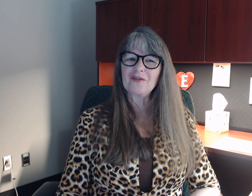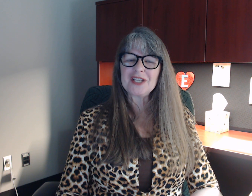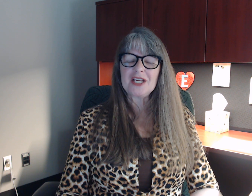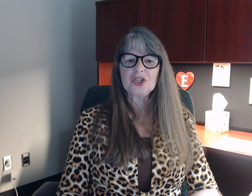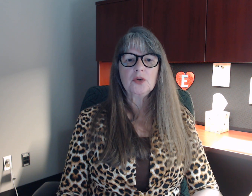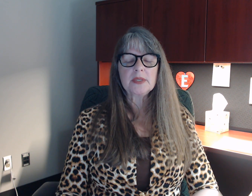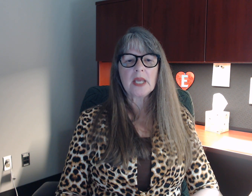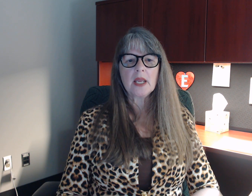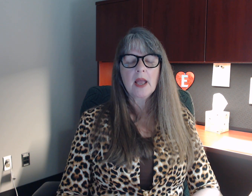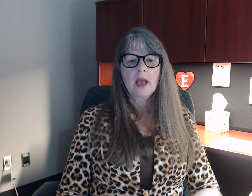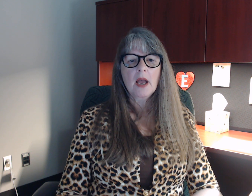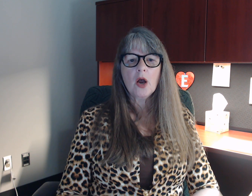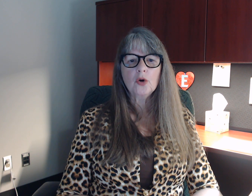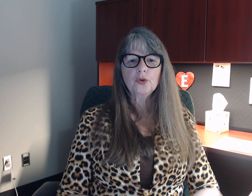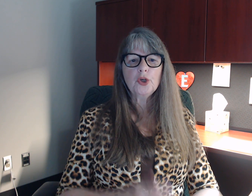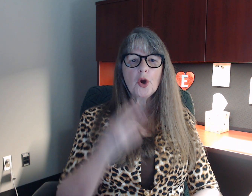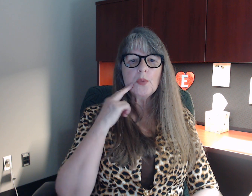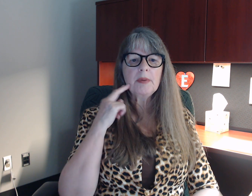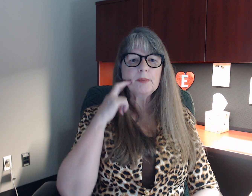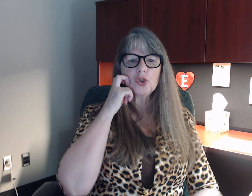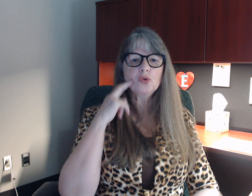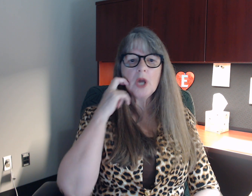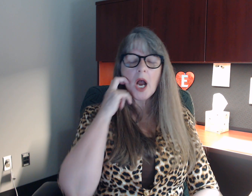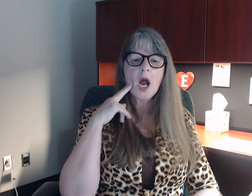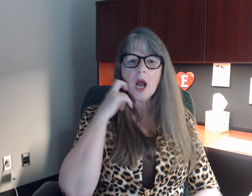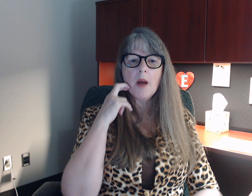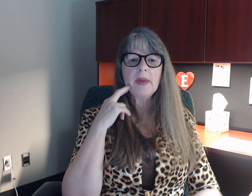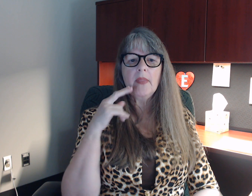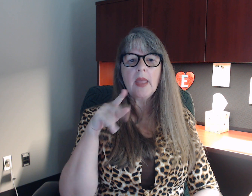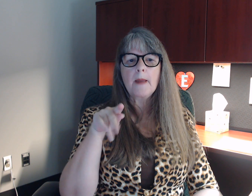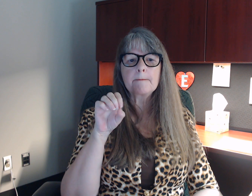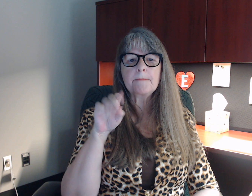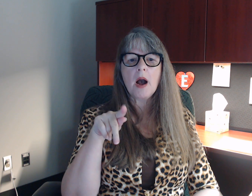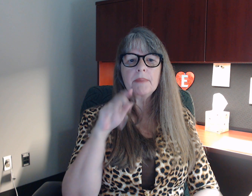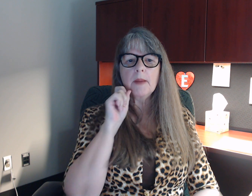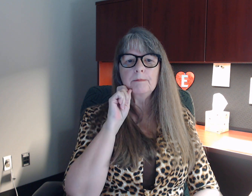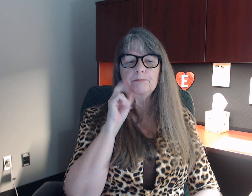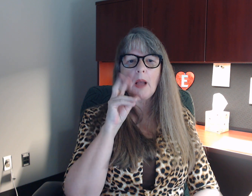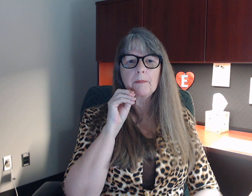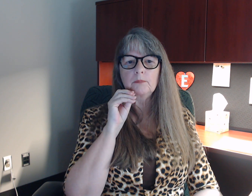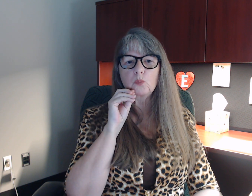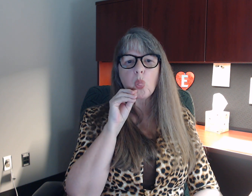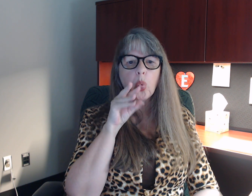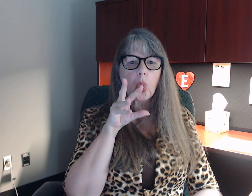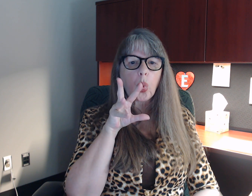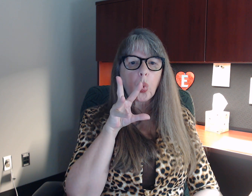conversation. You would say, oh, when people chew gum and they pop it, pop,